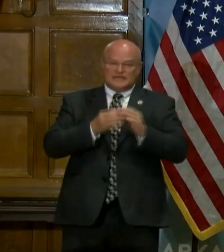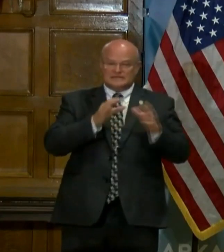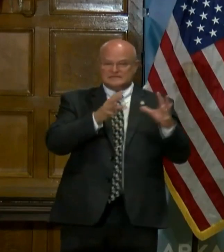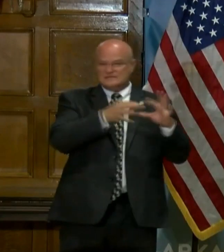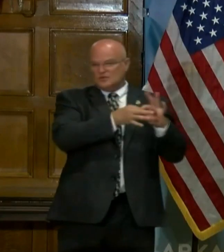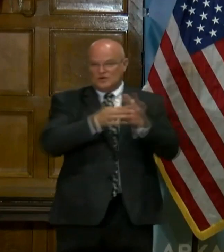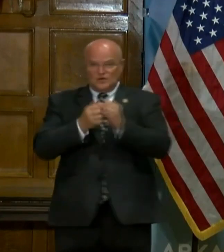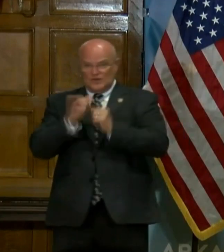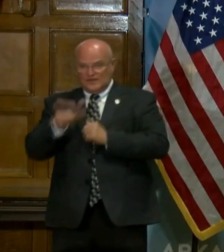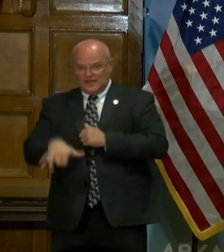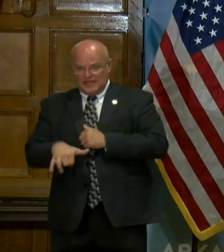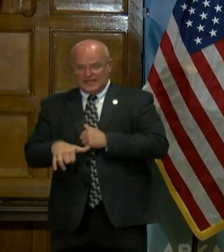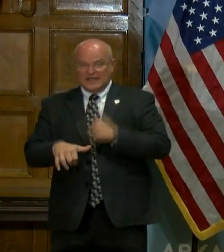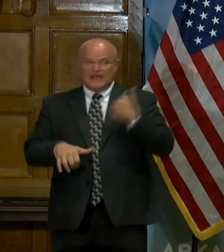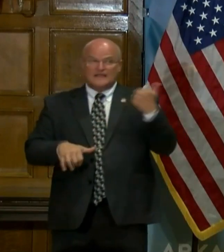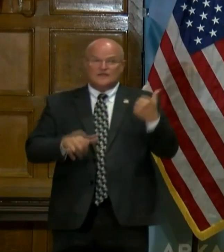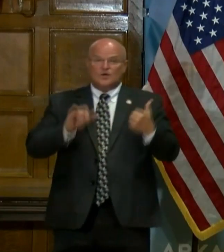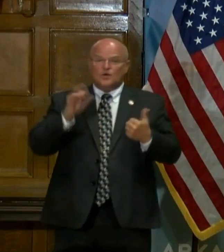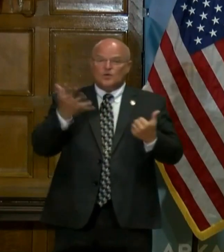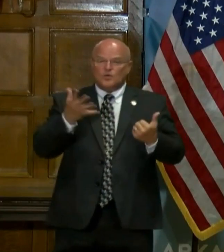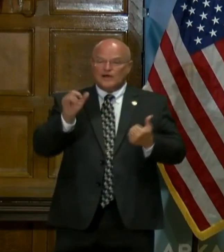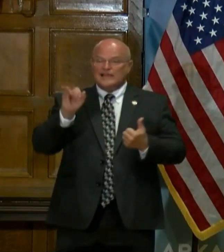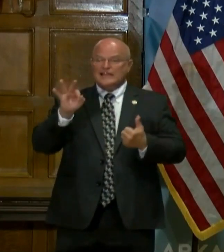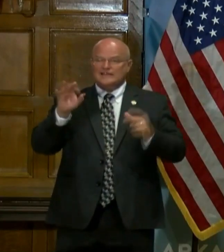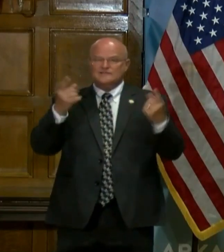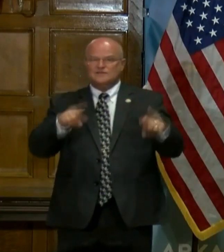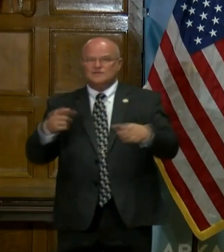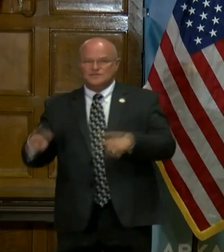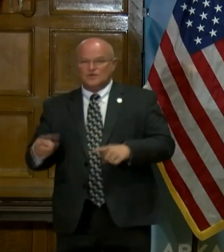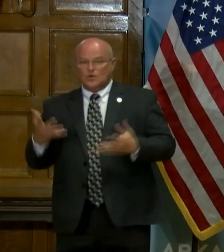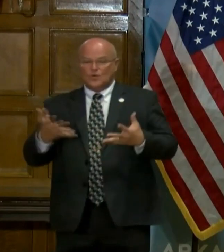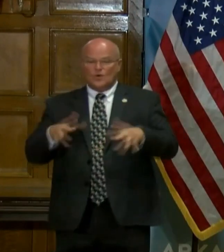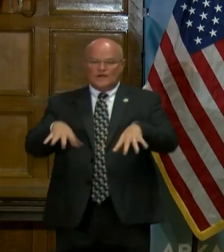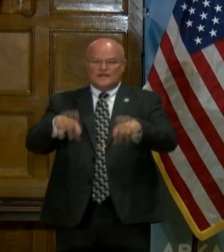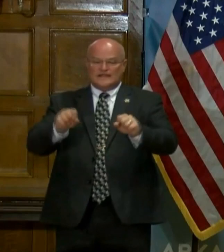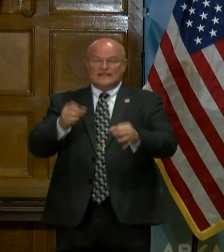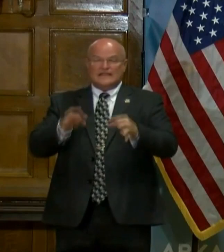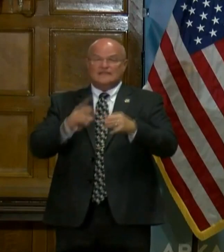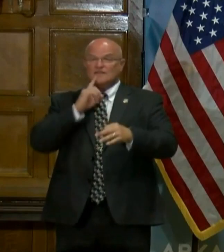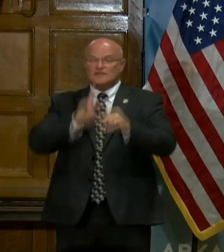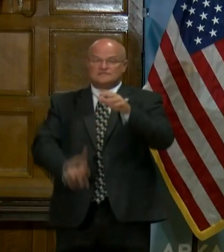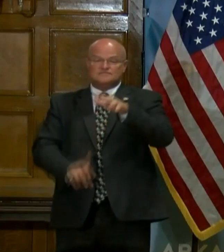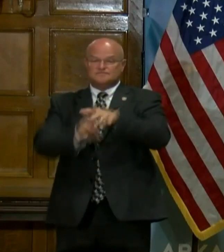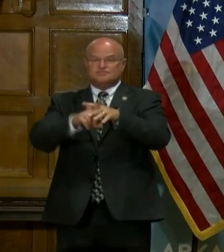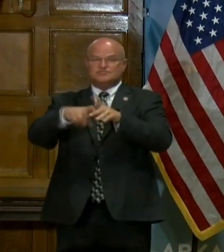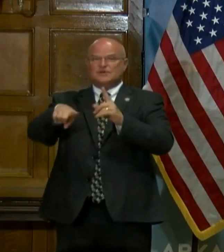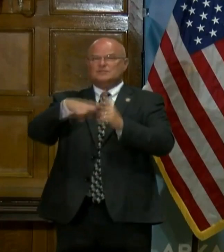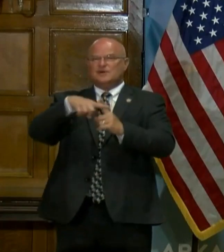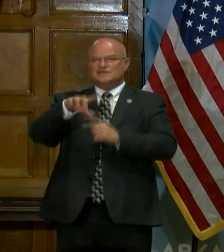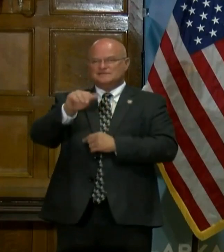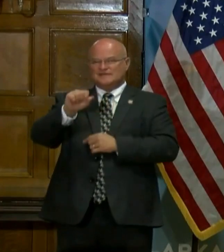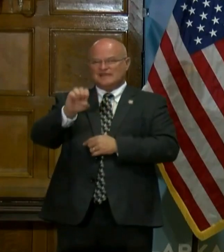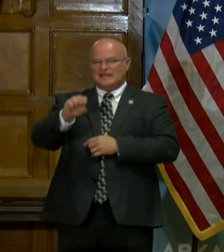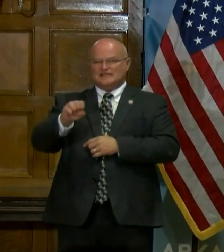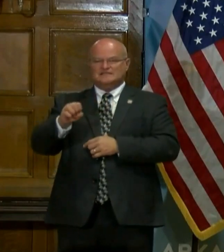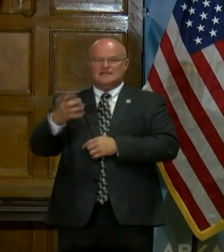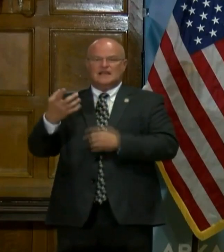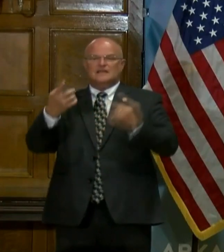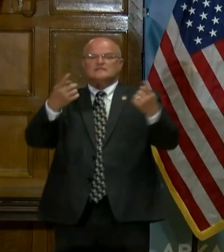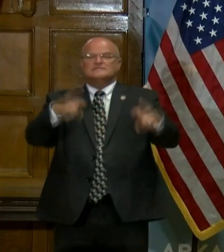presented today is the what-if circumstances and what actions do they take if there is a positive case and what's